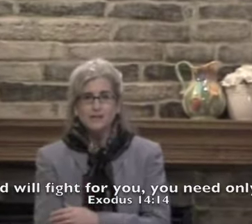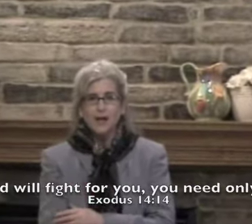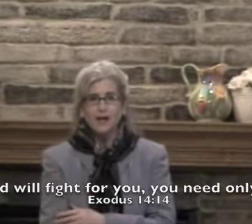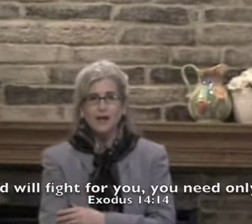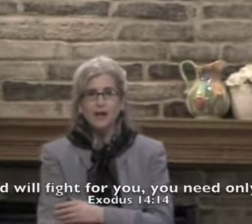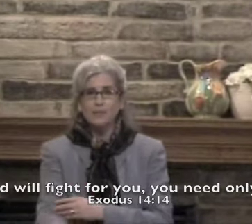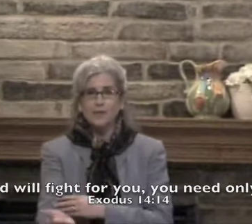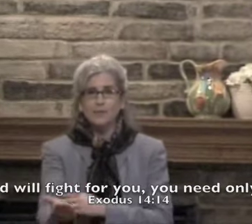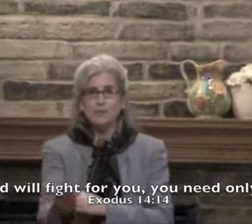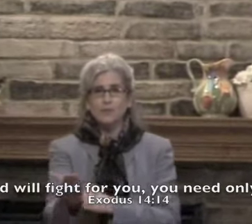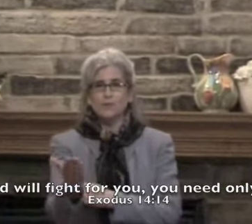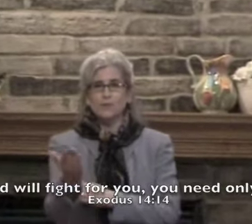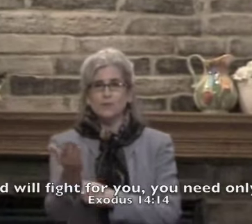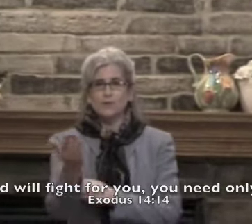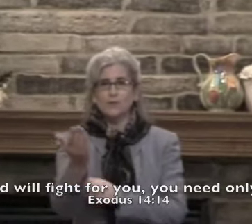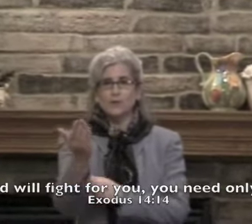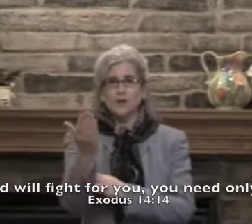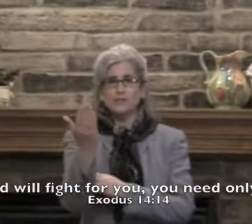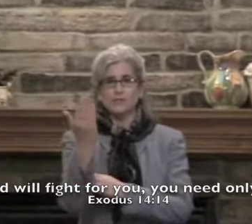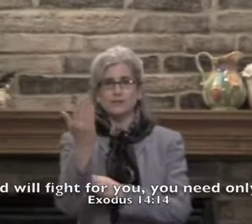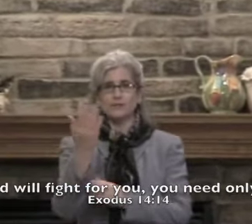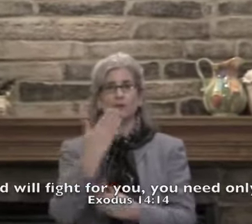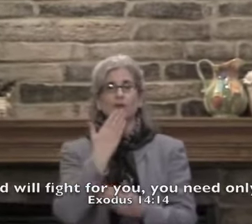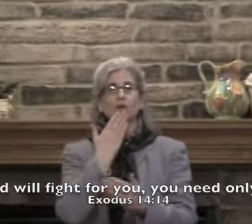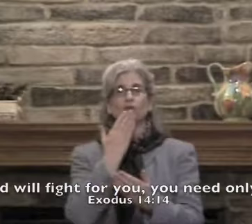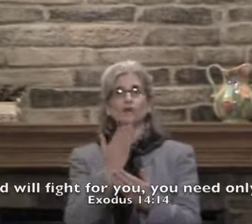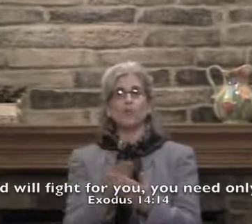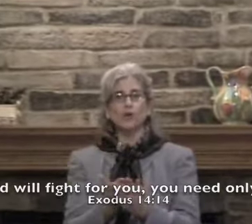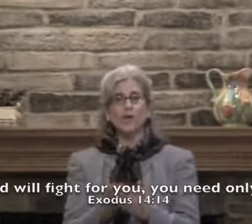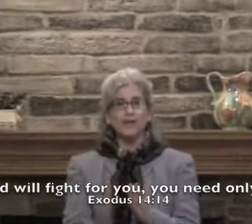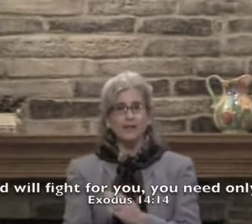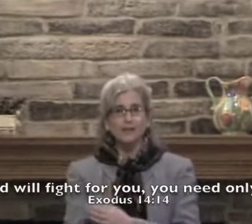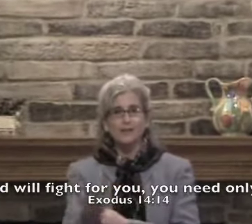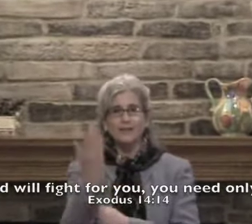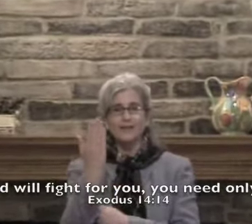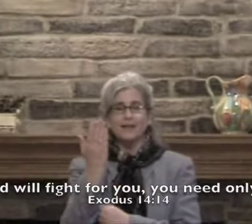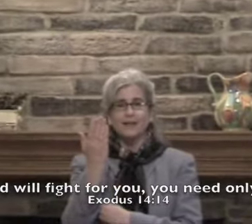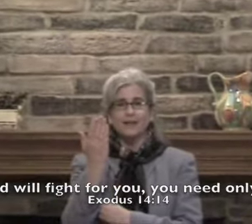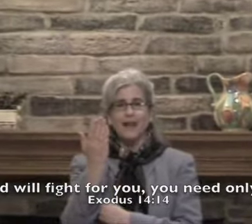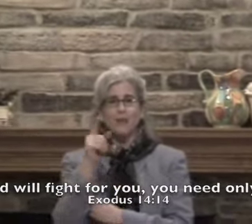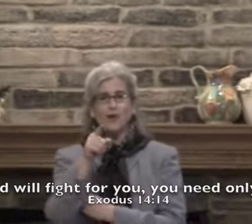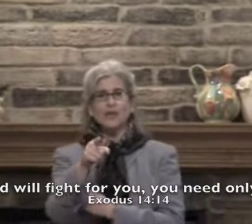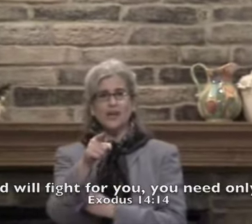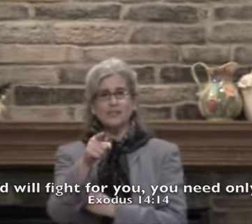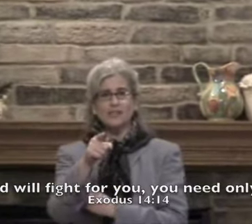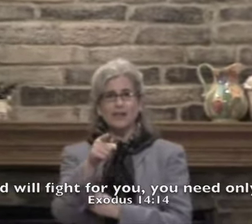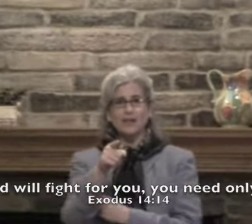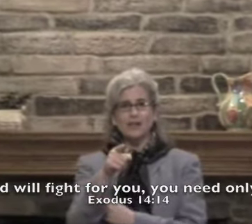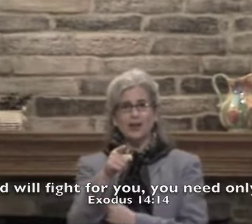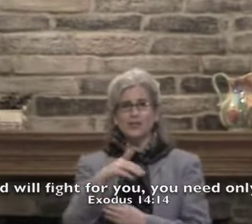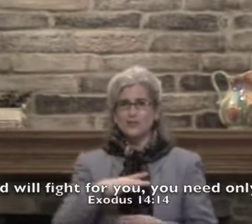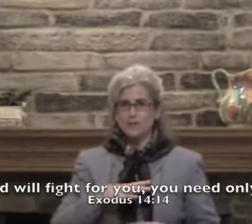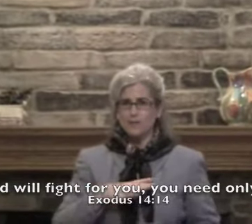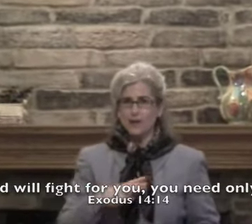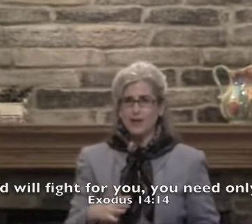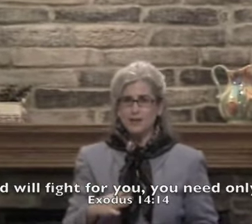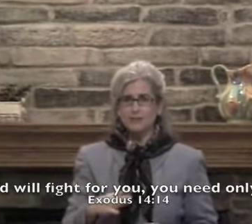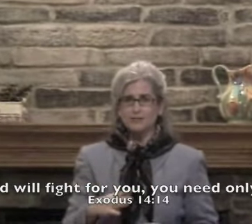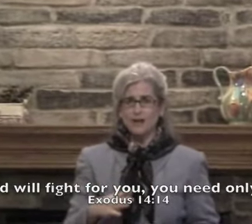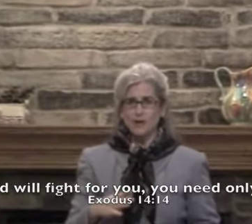coming up over the horizon. Good morning. How are you guys today? Are you doing fine? I